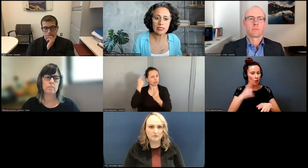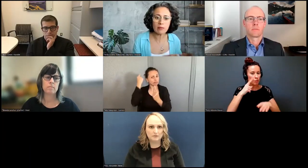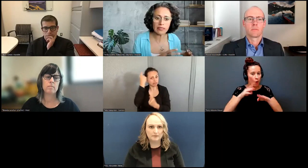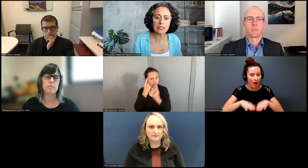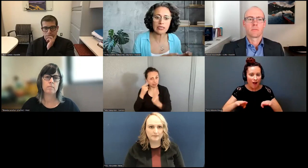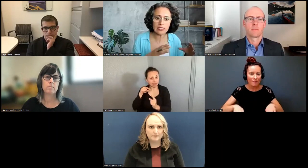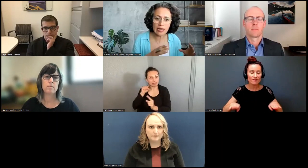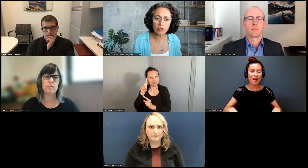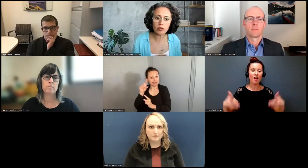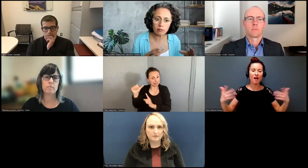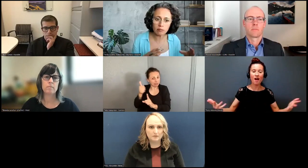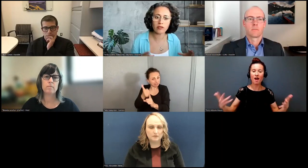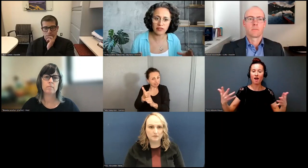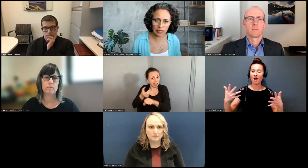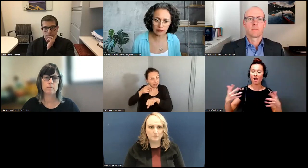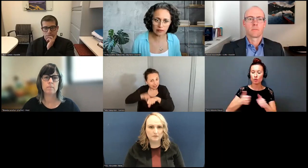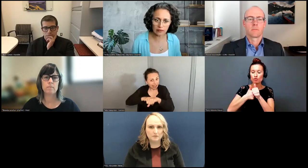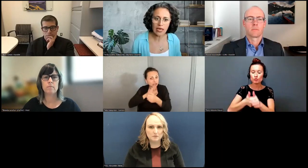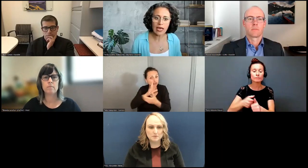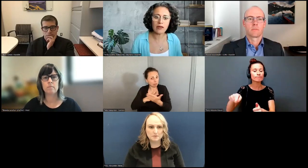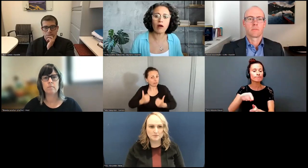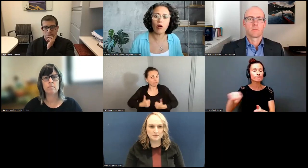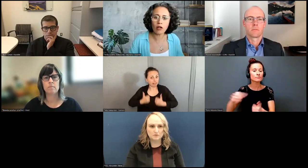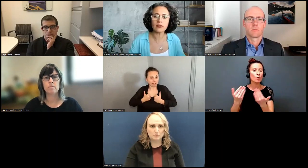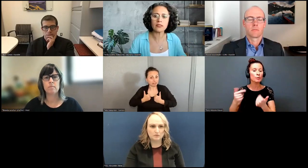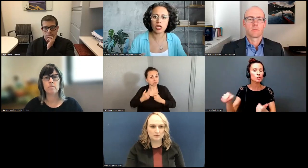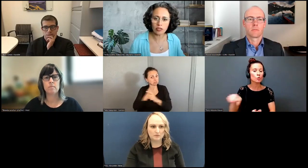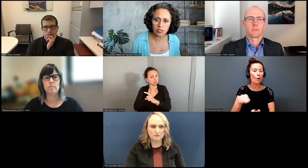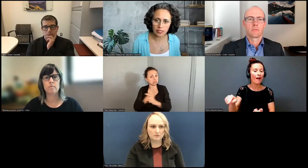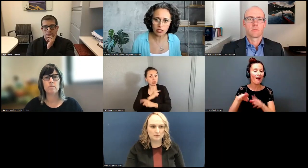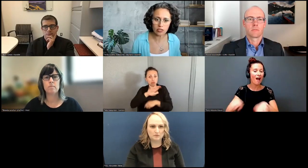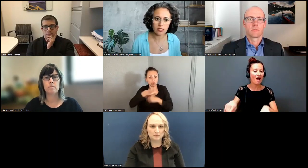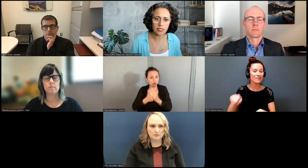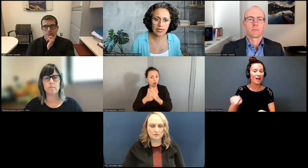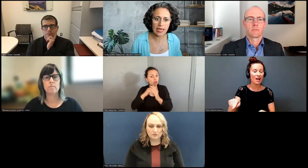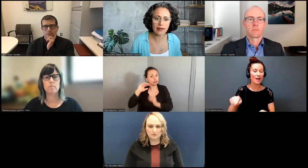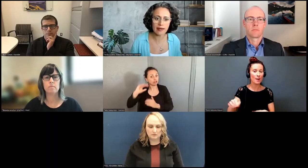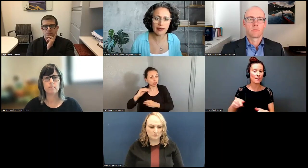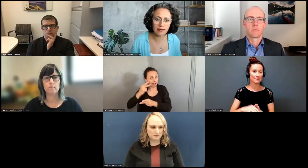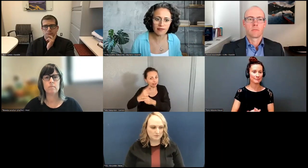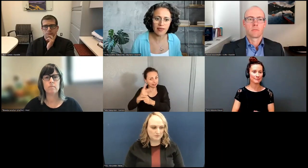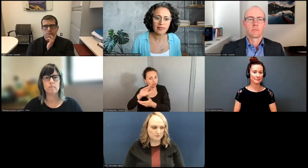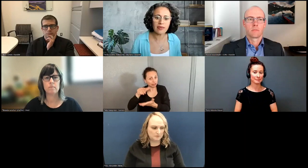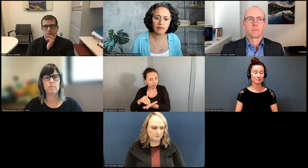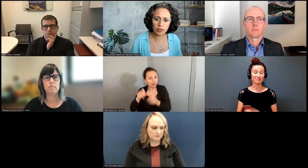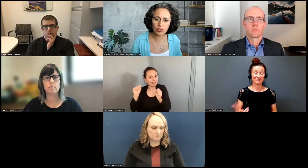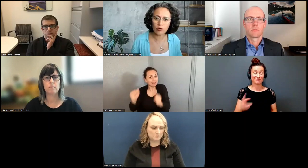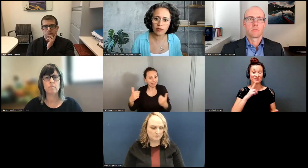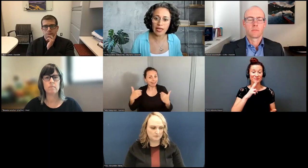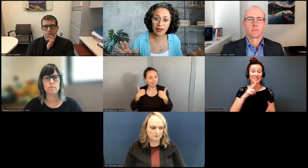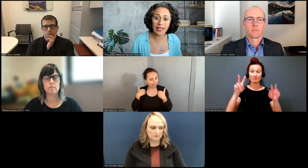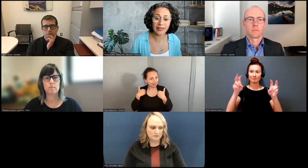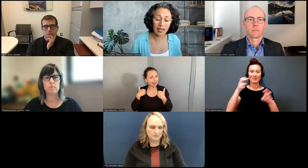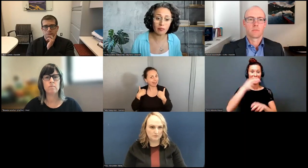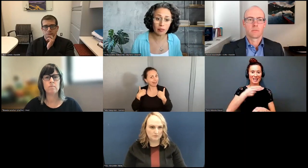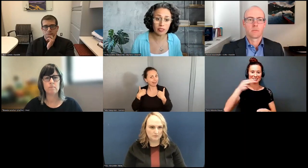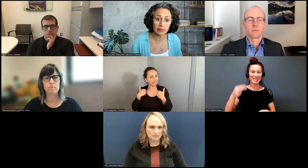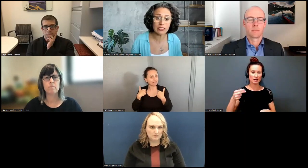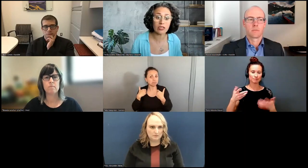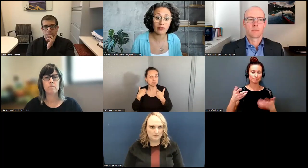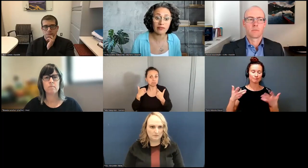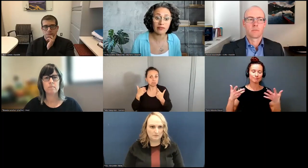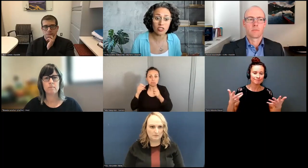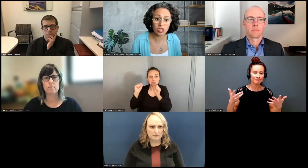that disability is a natural part of life, and all childcare centers can have